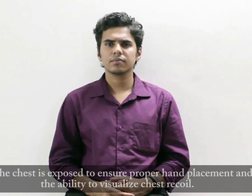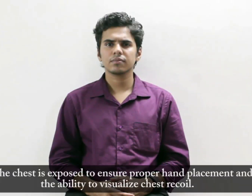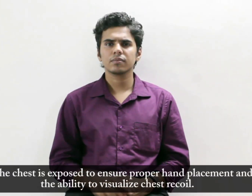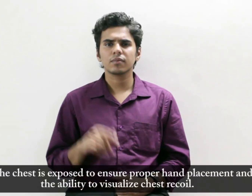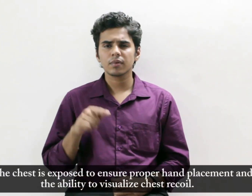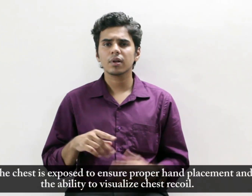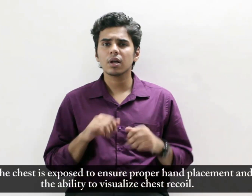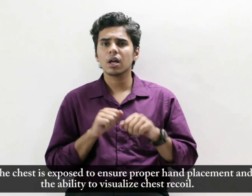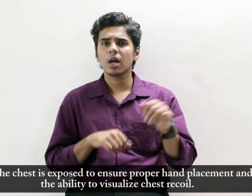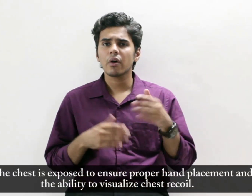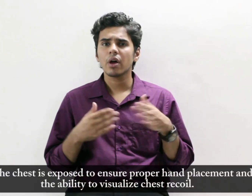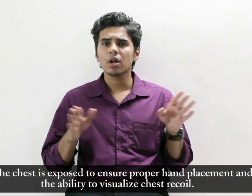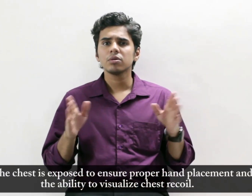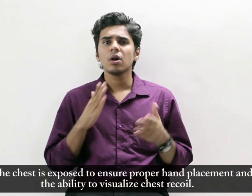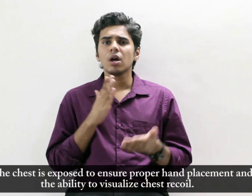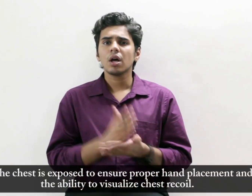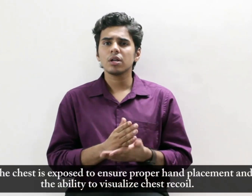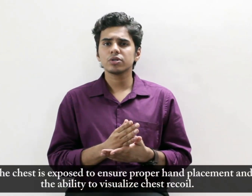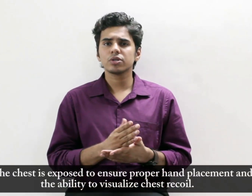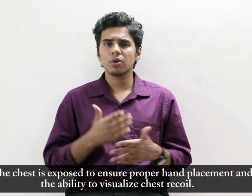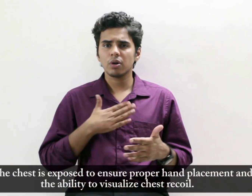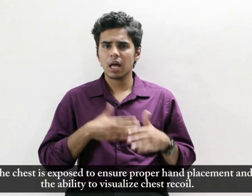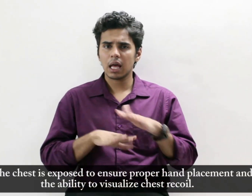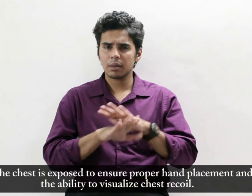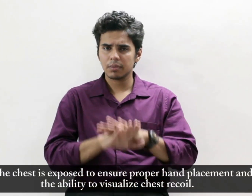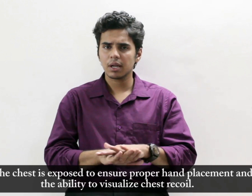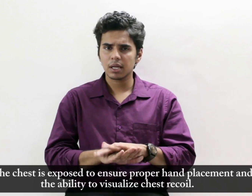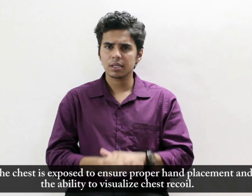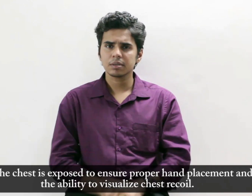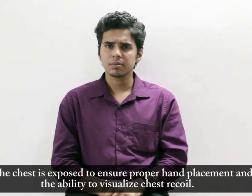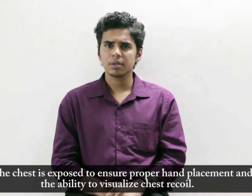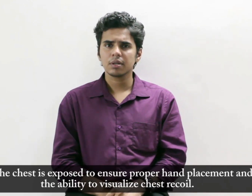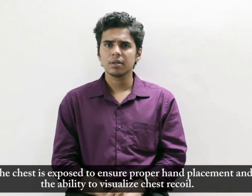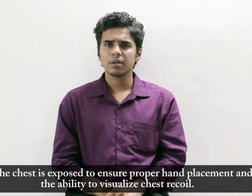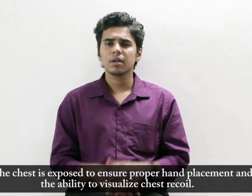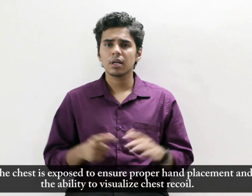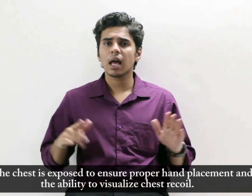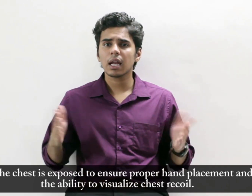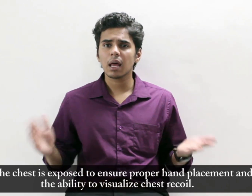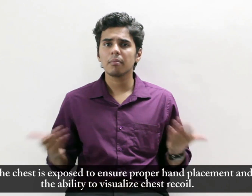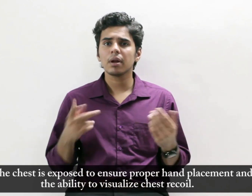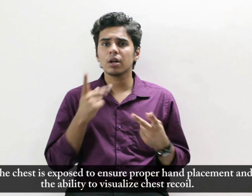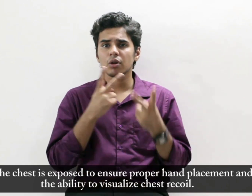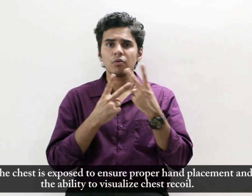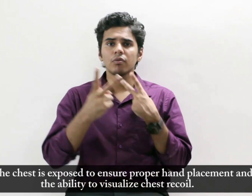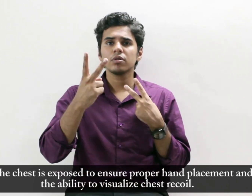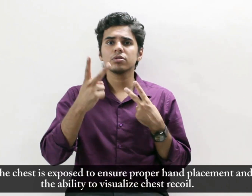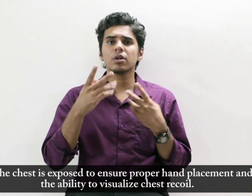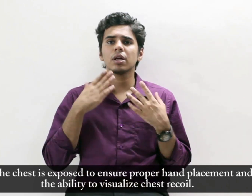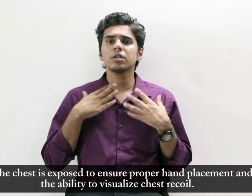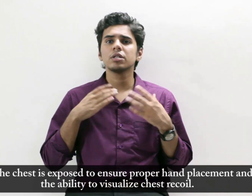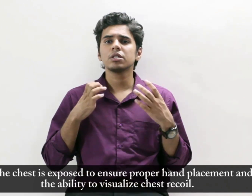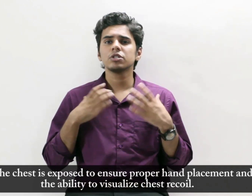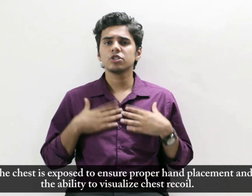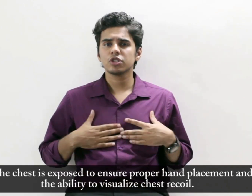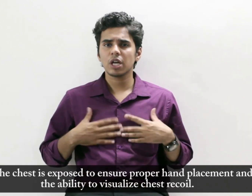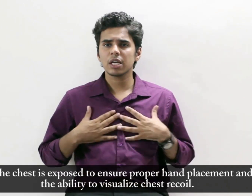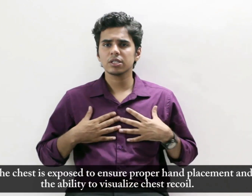The chest is exposed to ensure proper hand placement and the ability to visualize chest recoil.